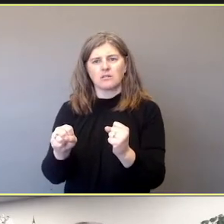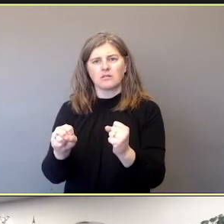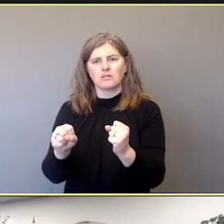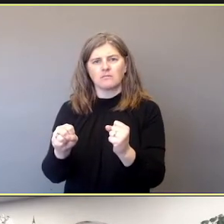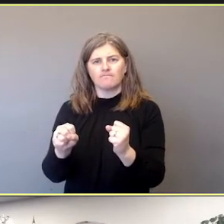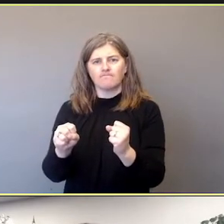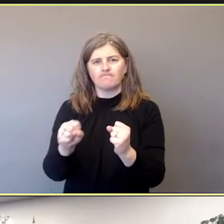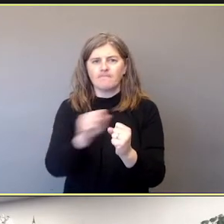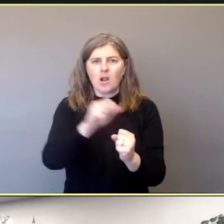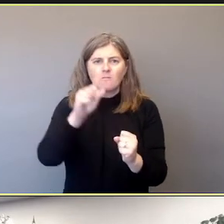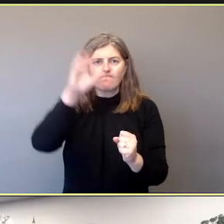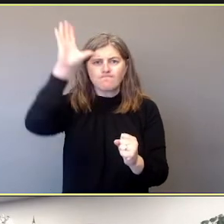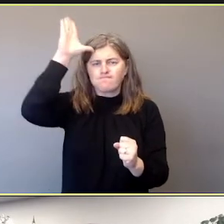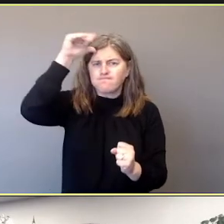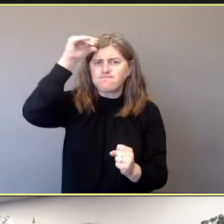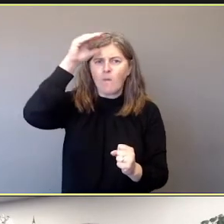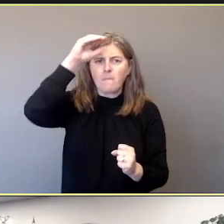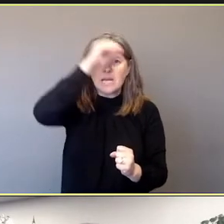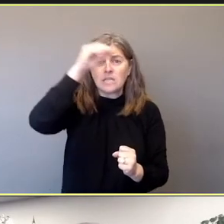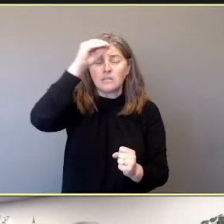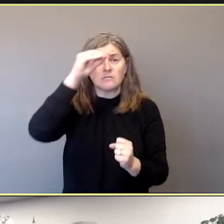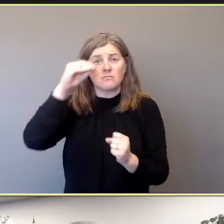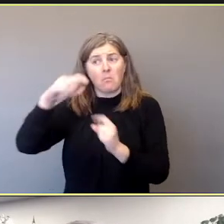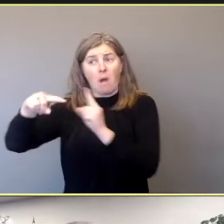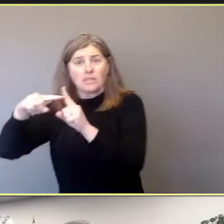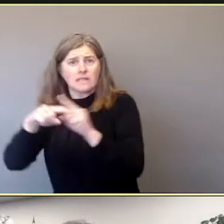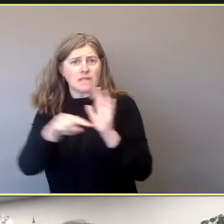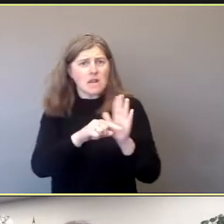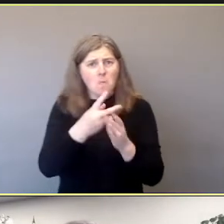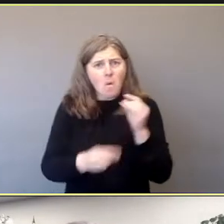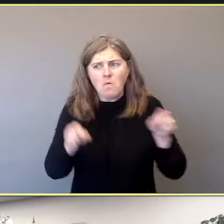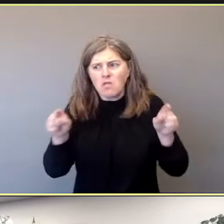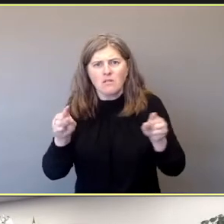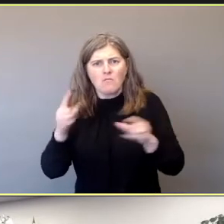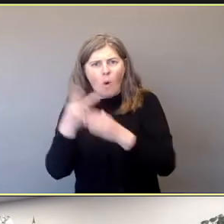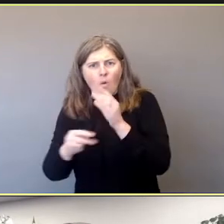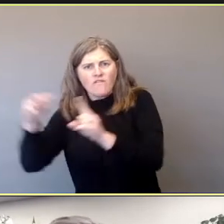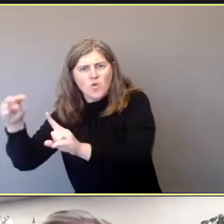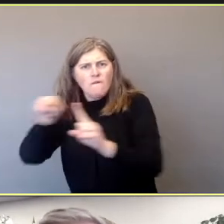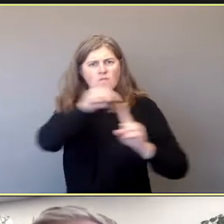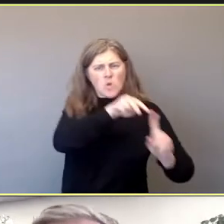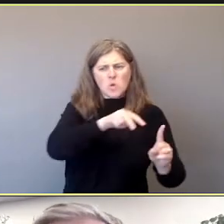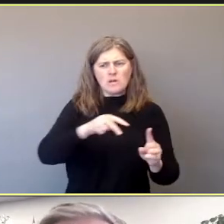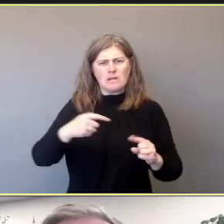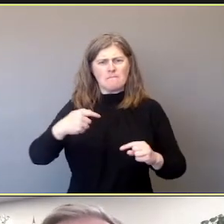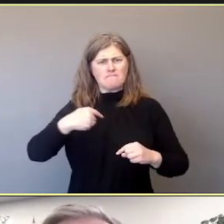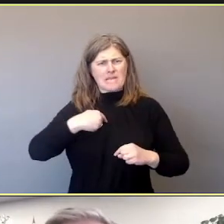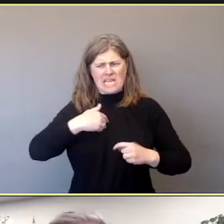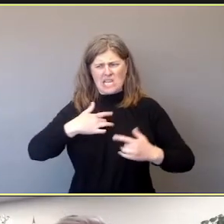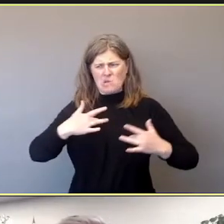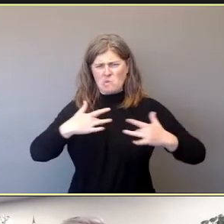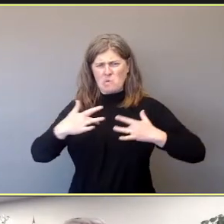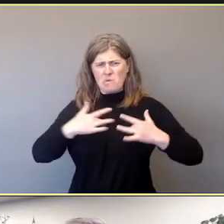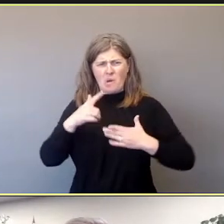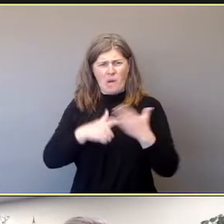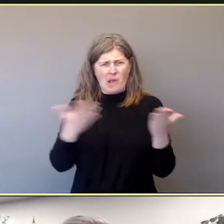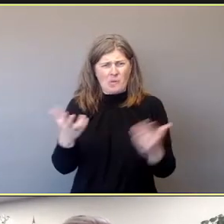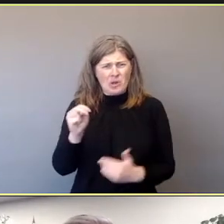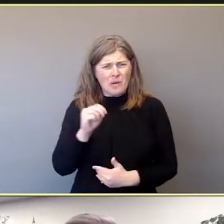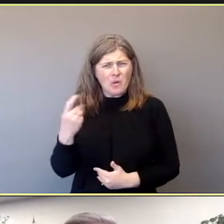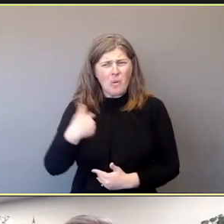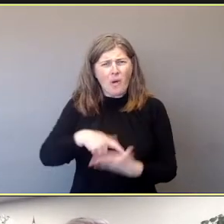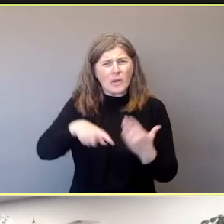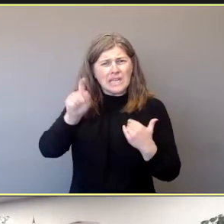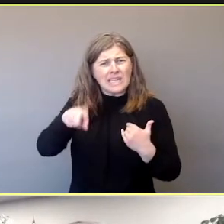unflexible opinions on both sides of this. And part of me worries that what New Mexico needs right now is for